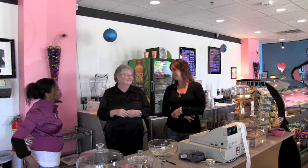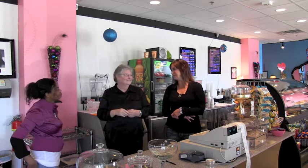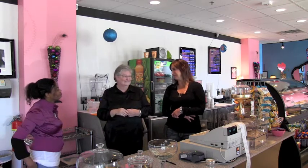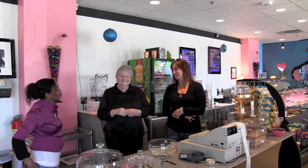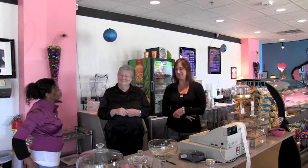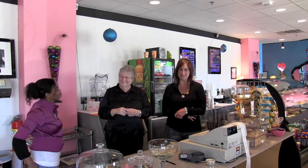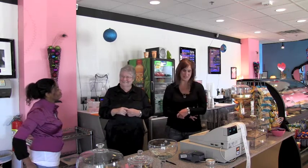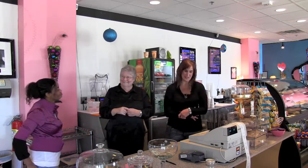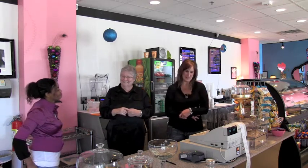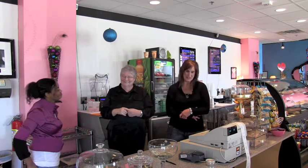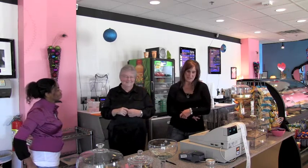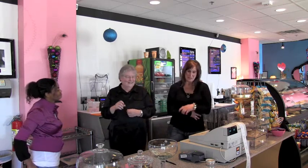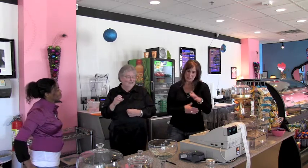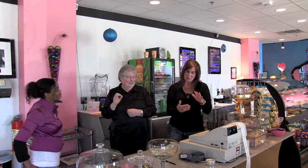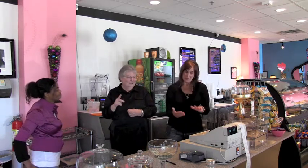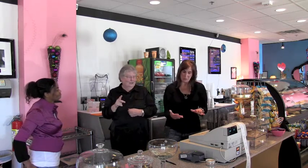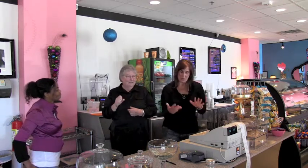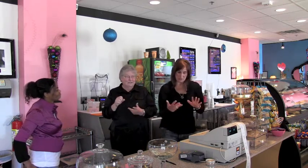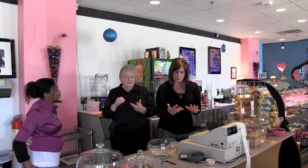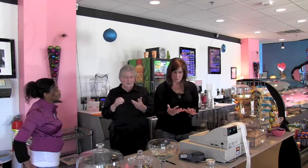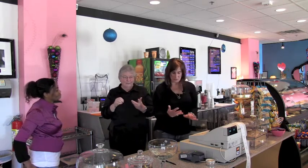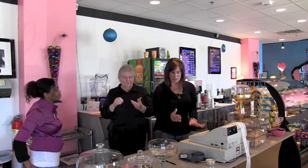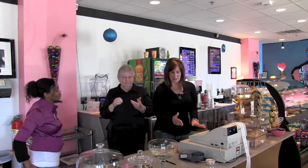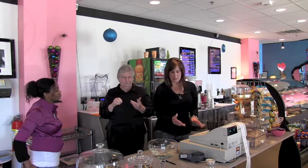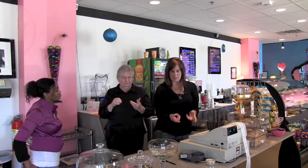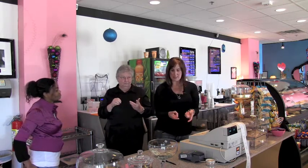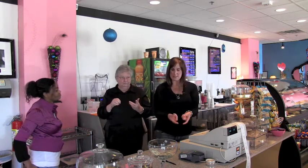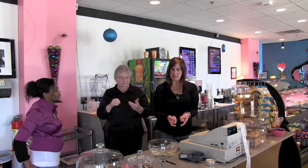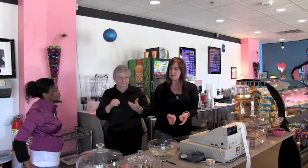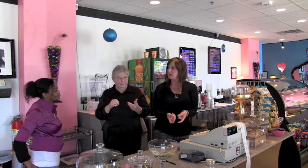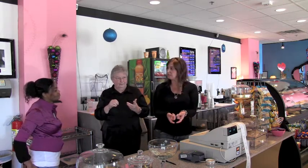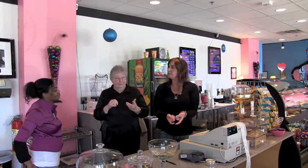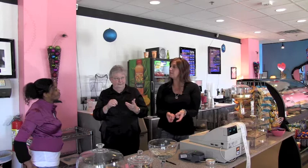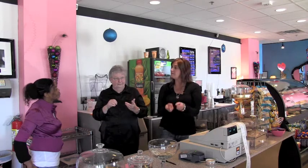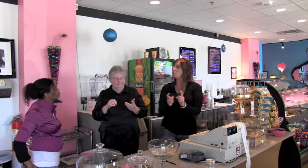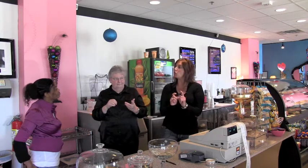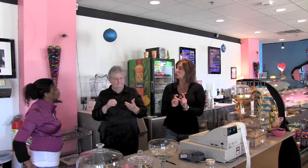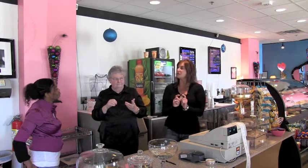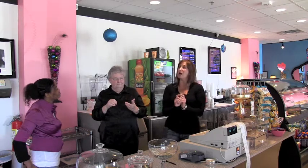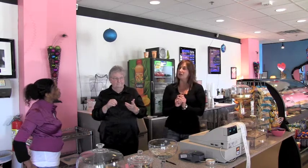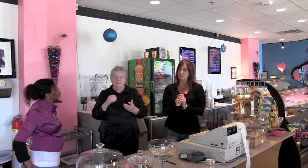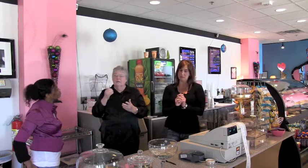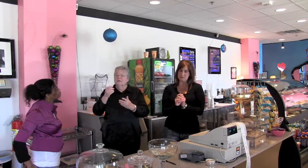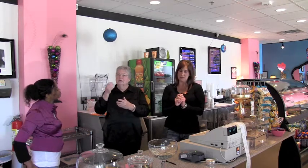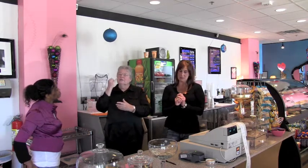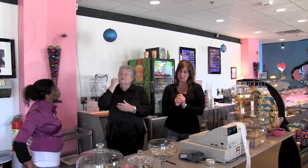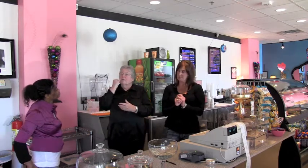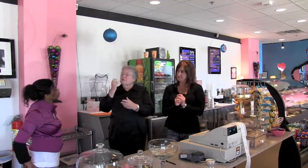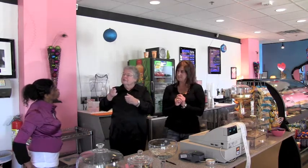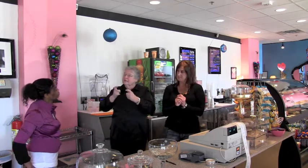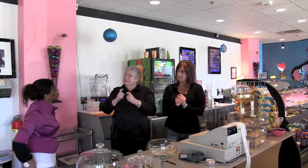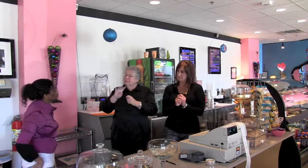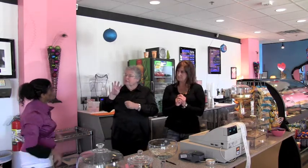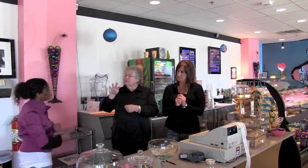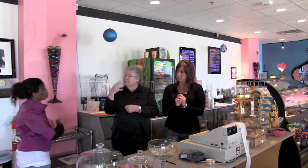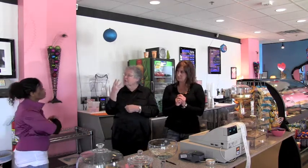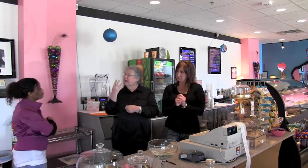Yeah. Yeah. So then what I'll do is, let's say they give me $4.